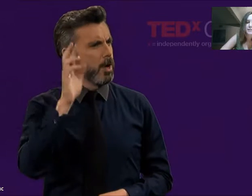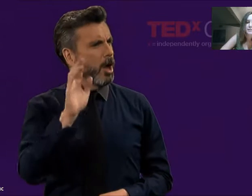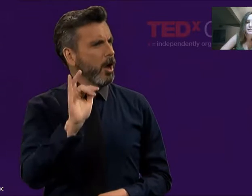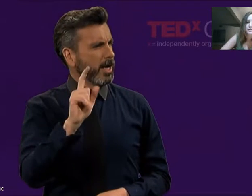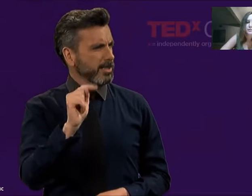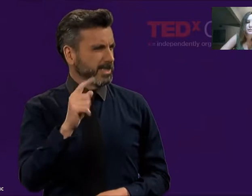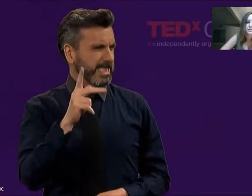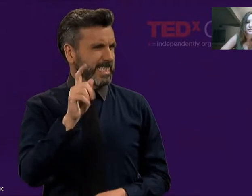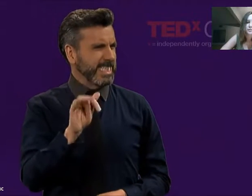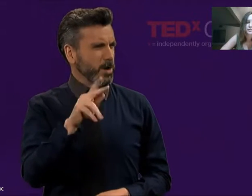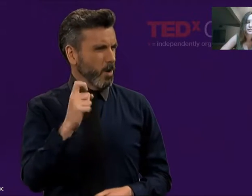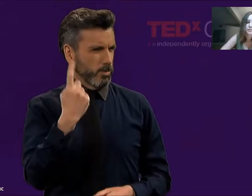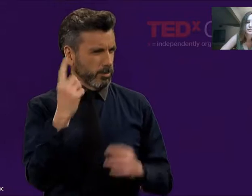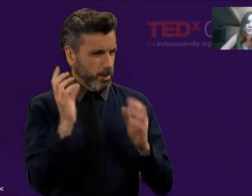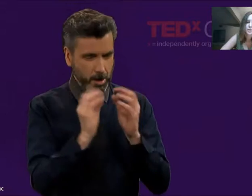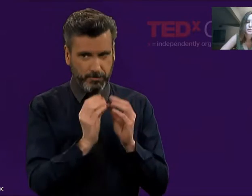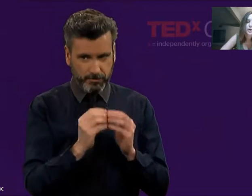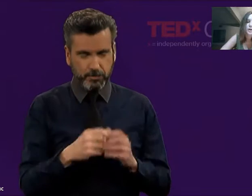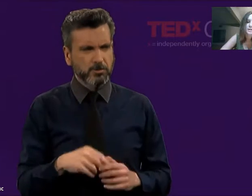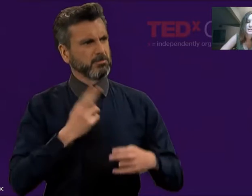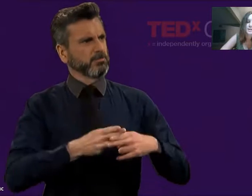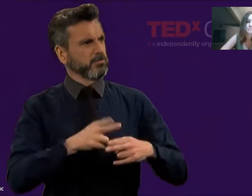to audism.